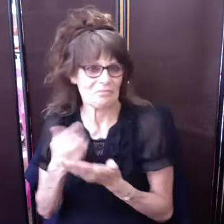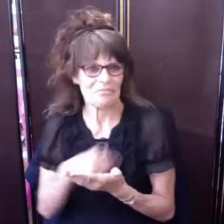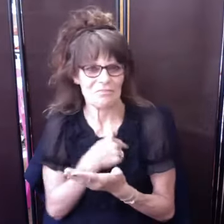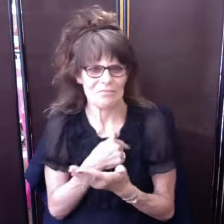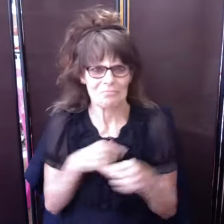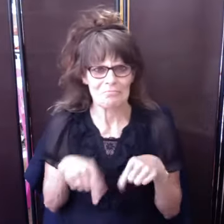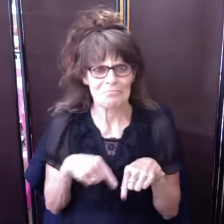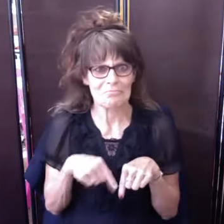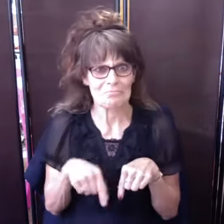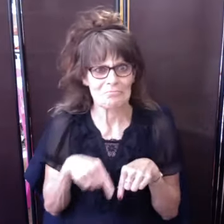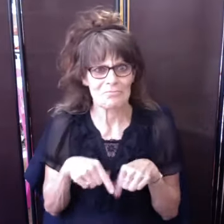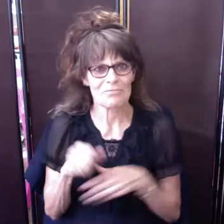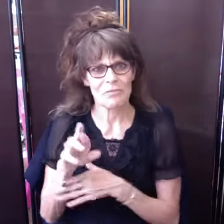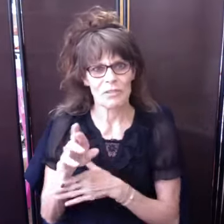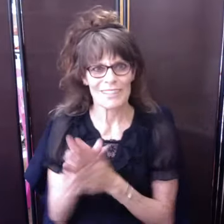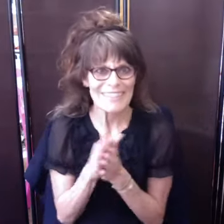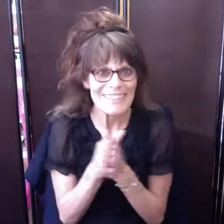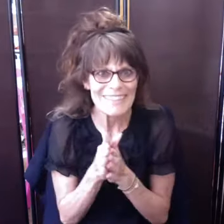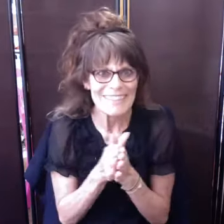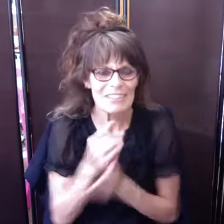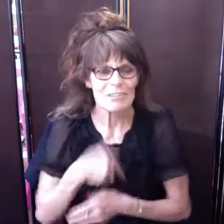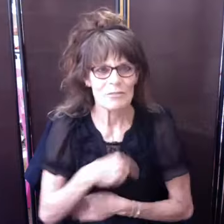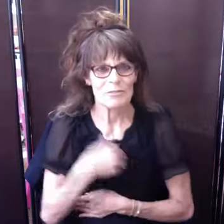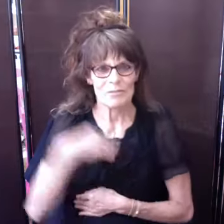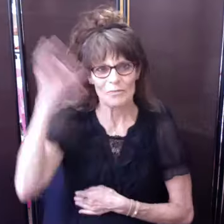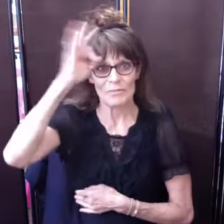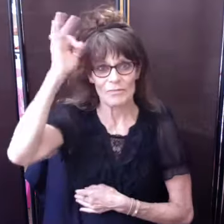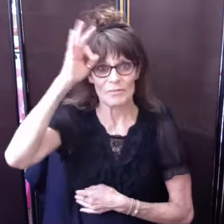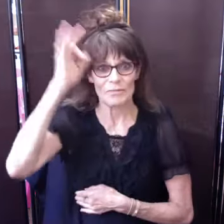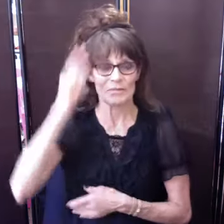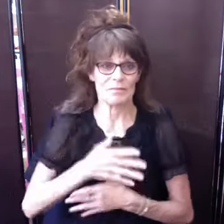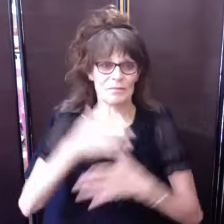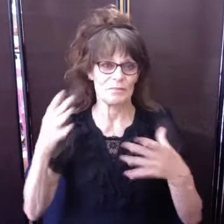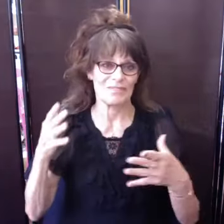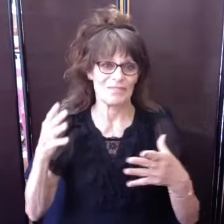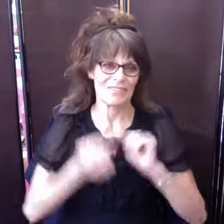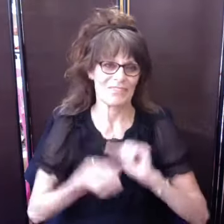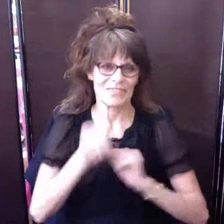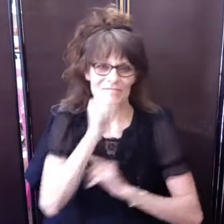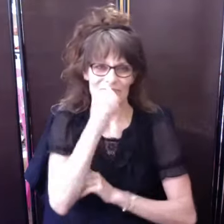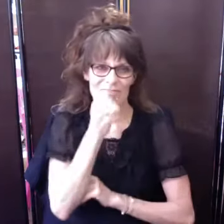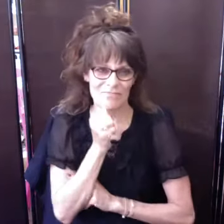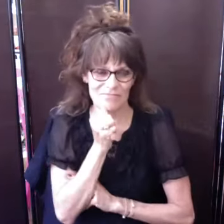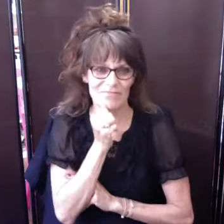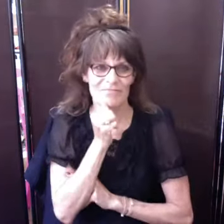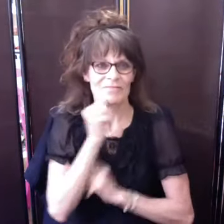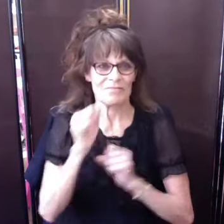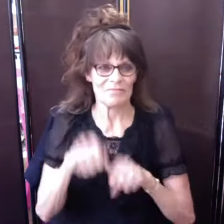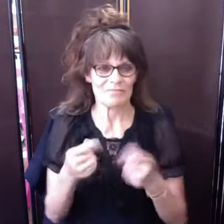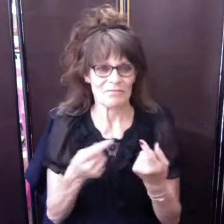as in we have absolutely no idea how much pain and suffering you might be able to cause in about 45 minutes. But I'm going to try not to do